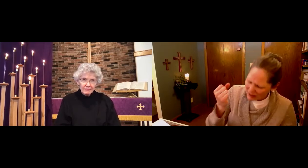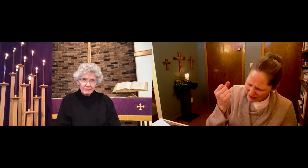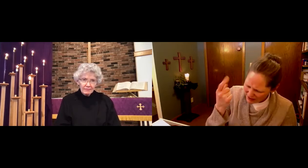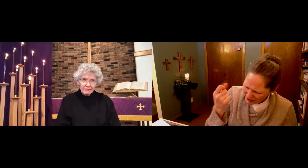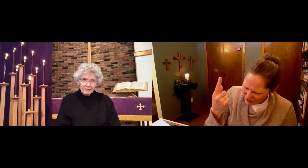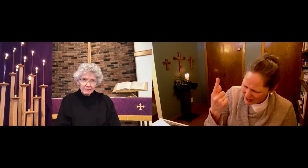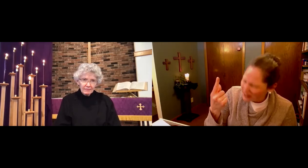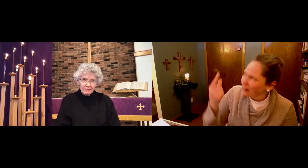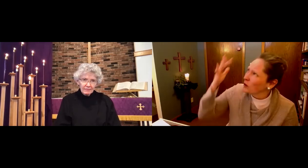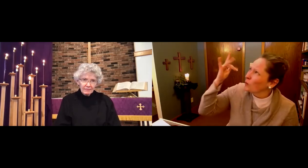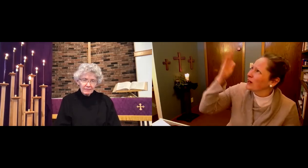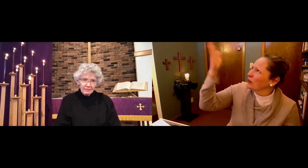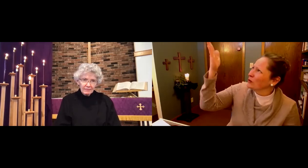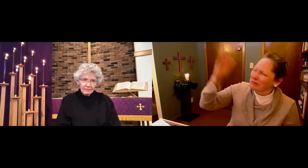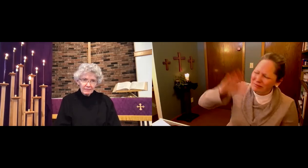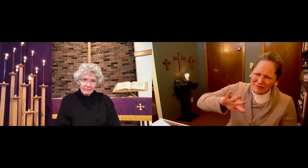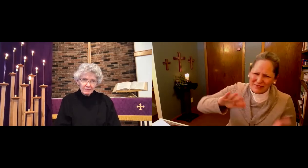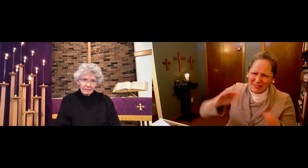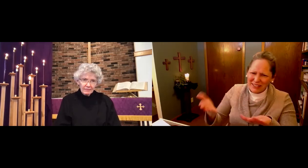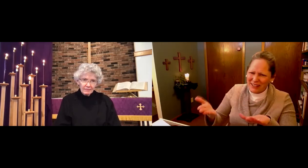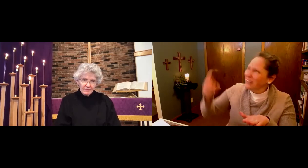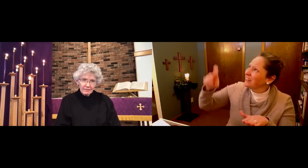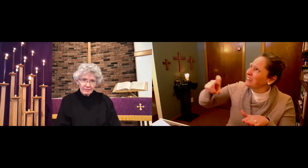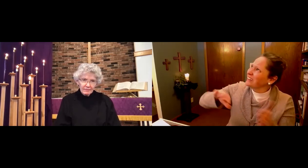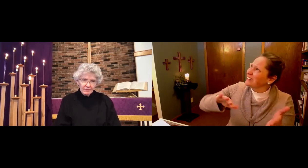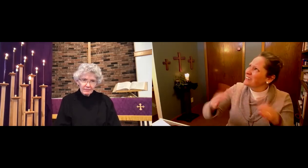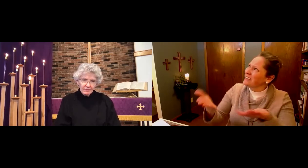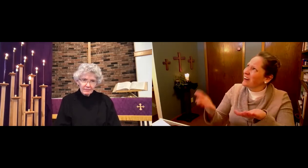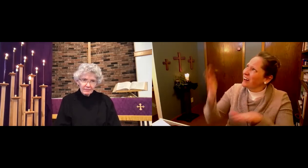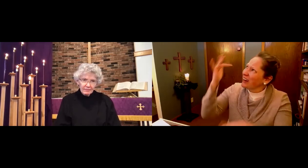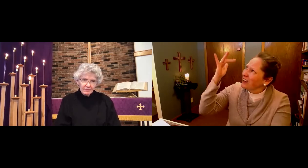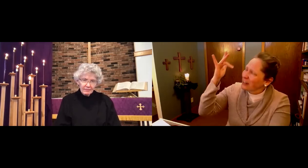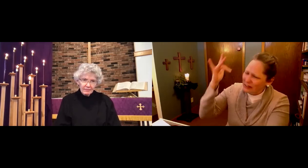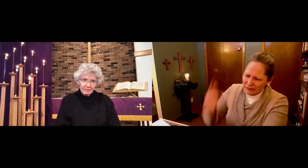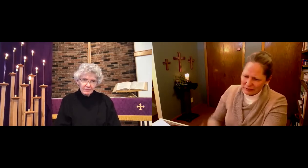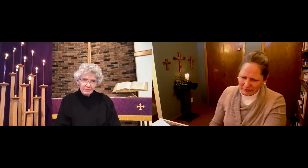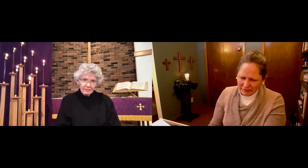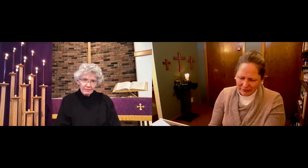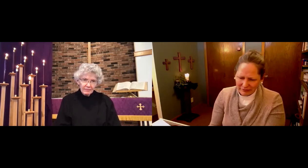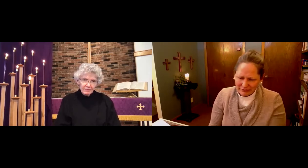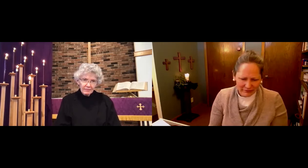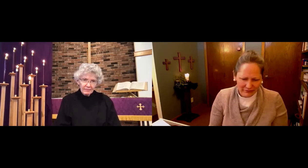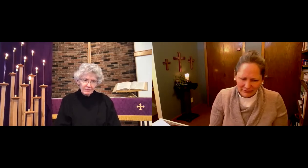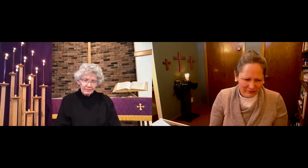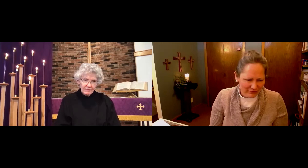Lord, we confess that we do not fully understand why you had to die.